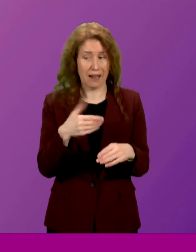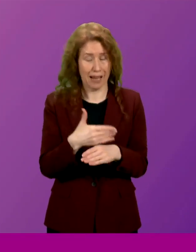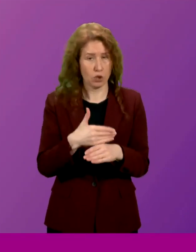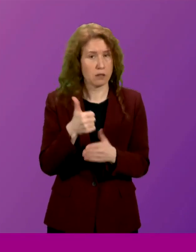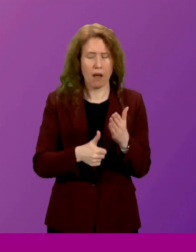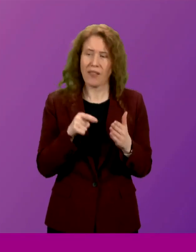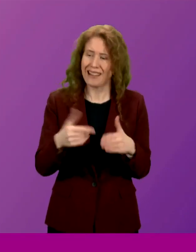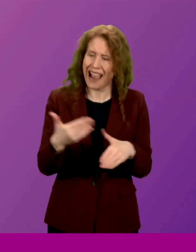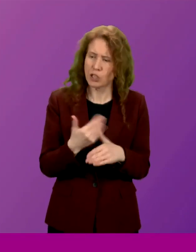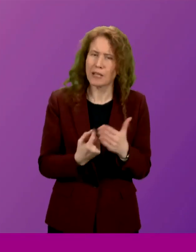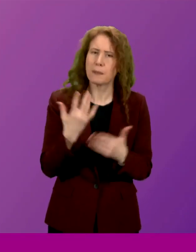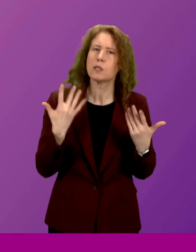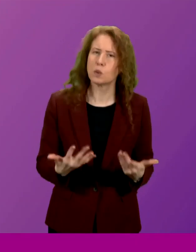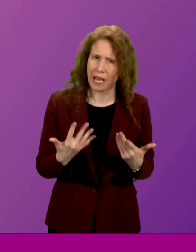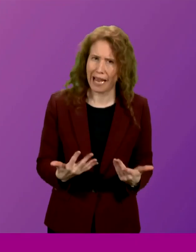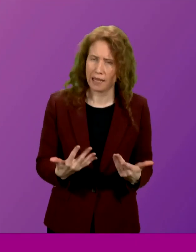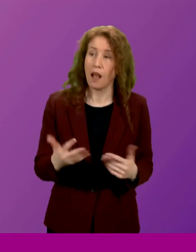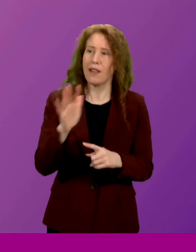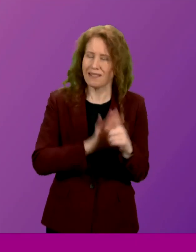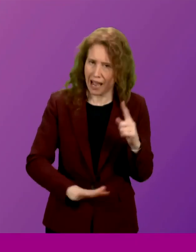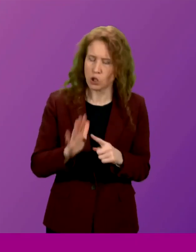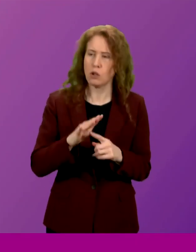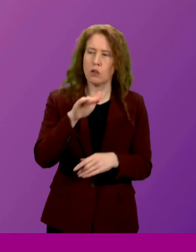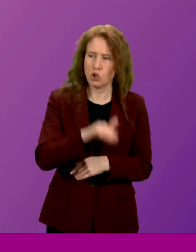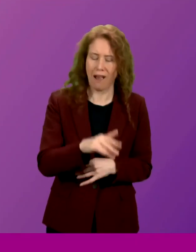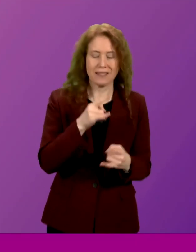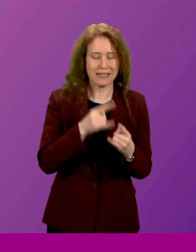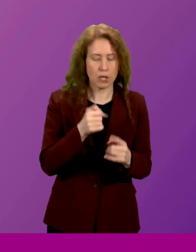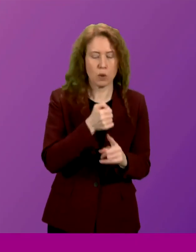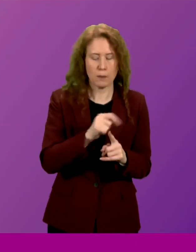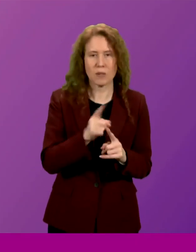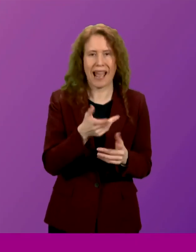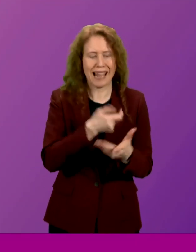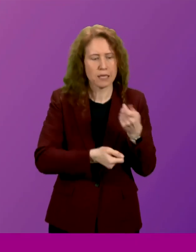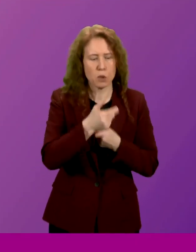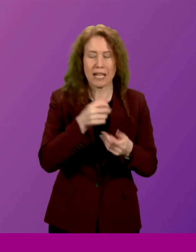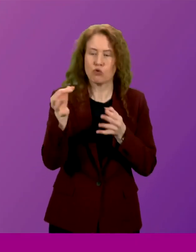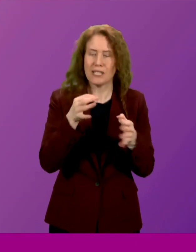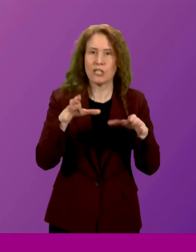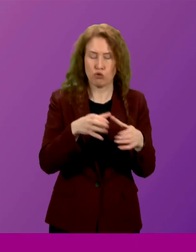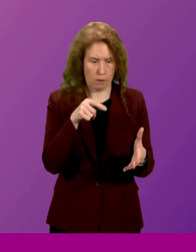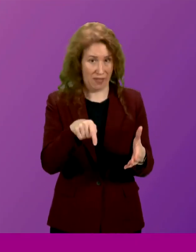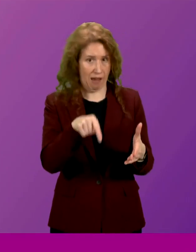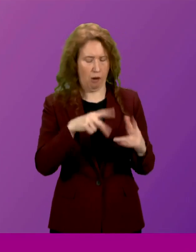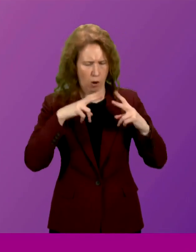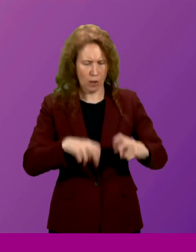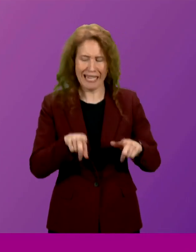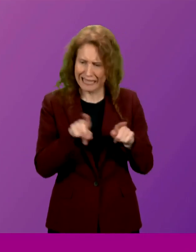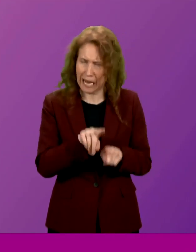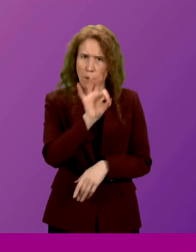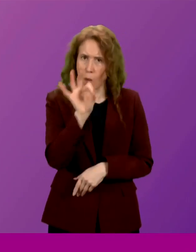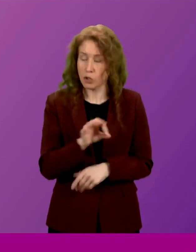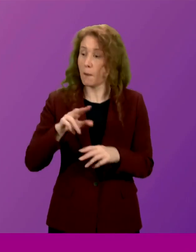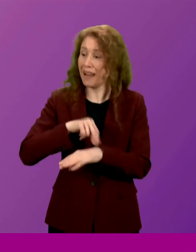it's action that's happening today. The National Child Sexual Abuse and Exploitation Strategic Group are looking at these questions.